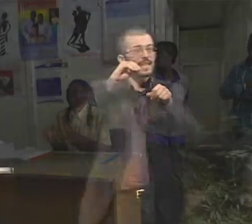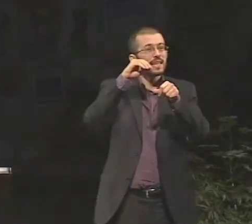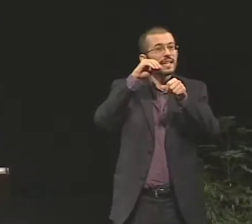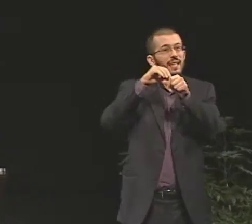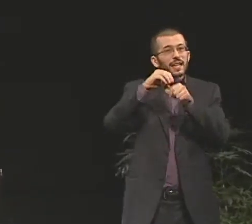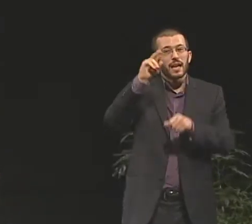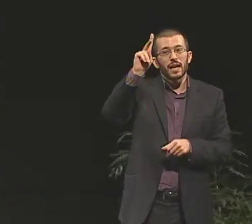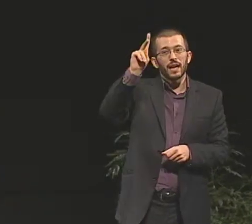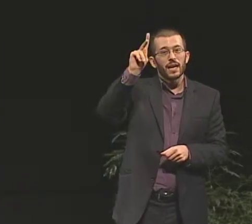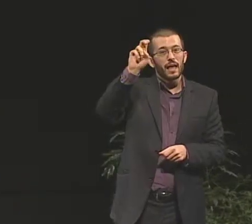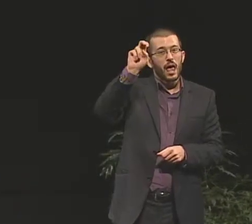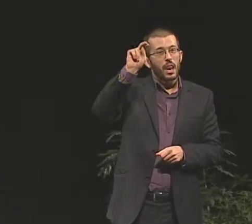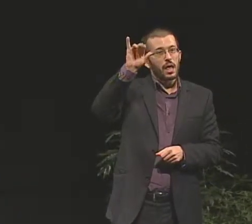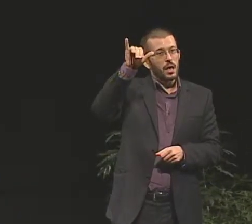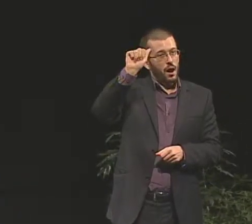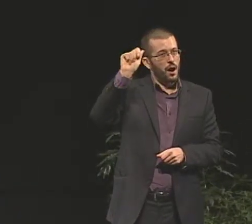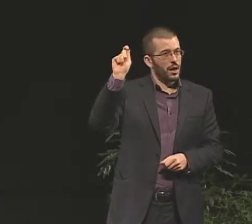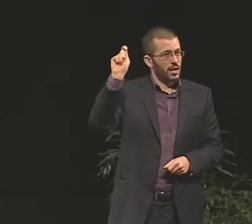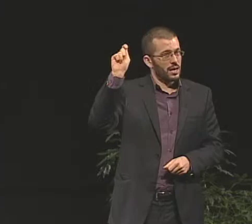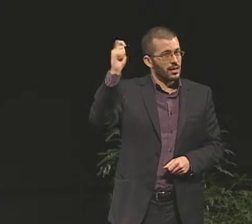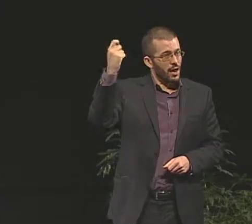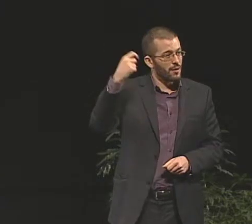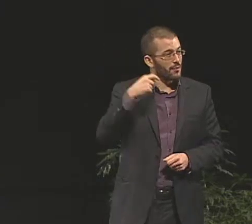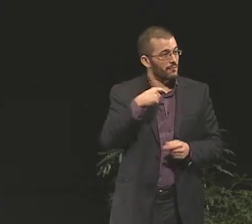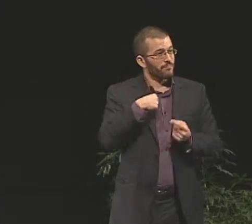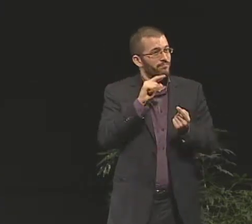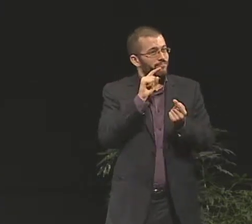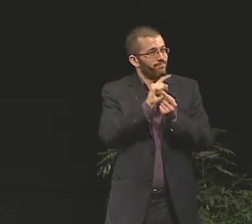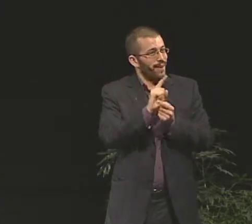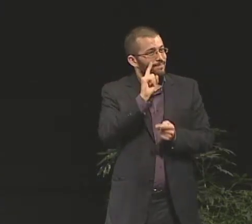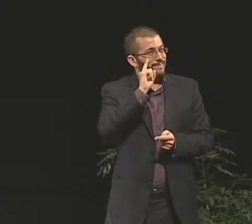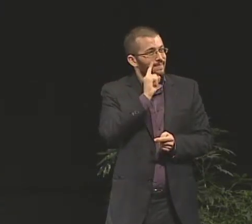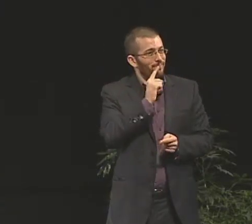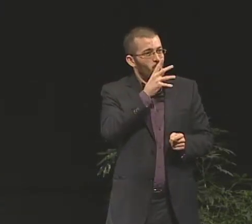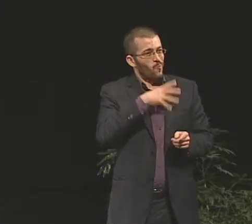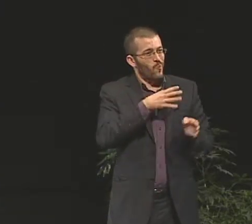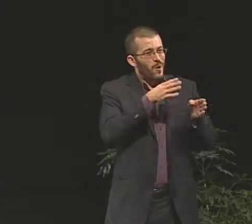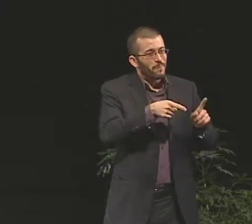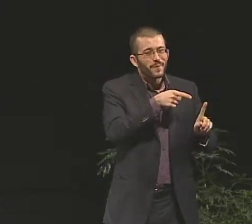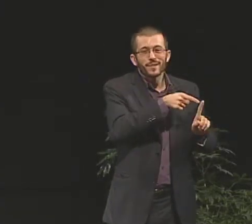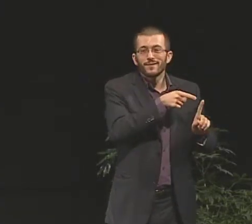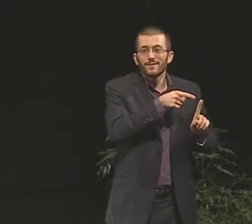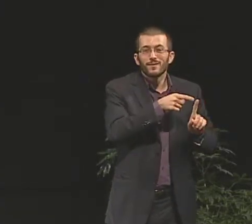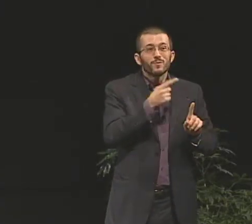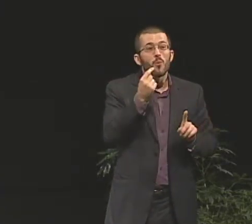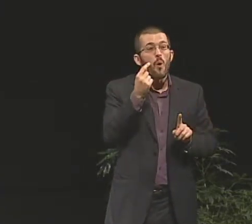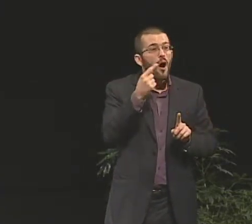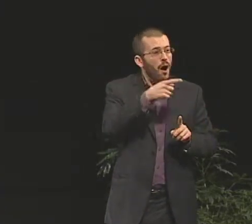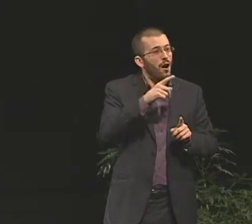I had the opportunity in Kenya where I met a deaf woman.